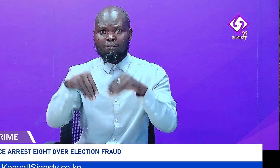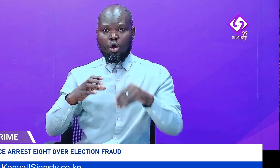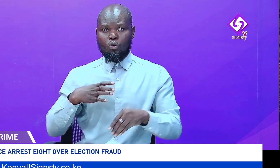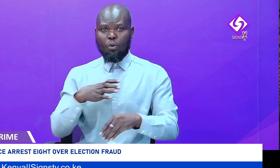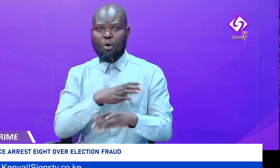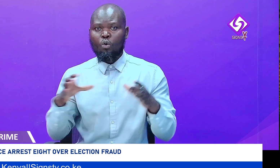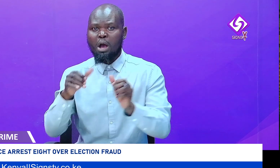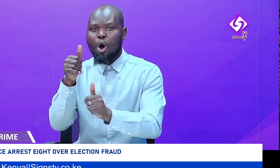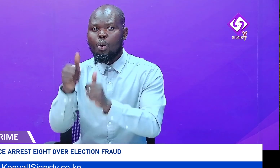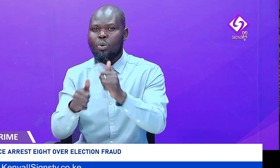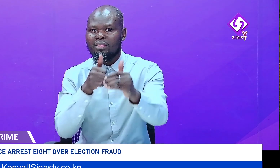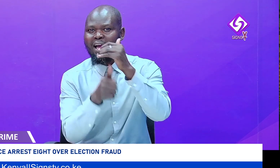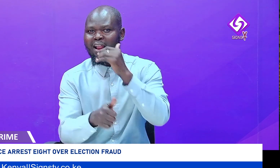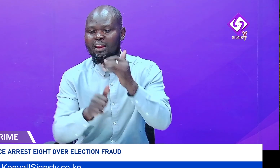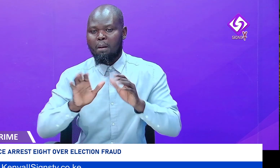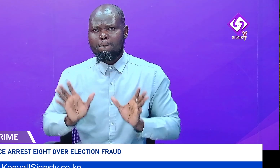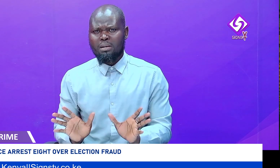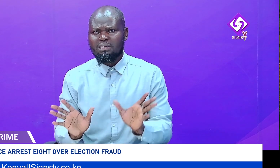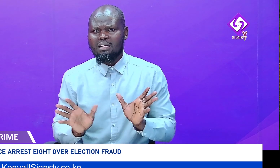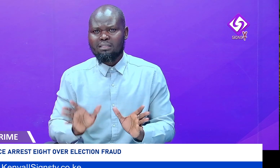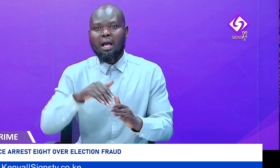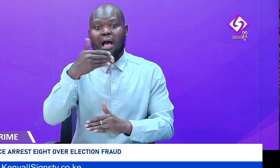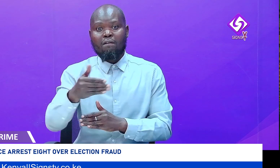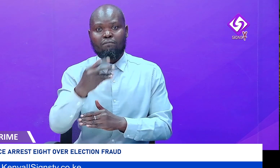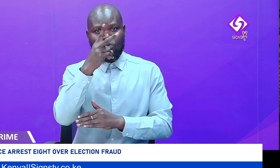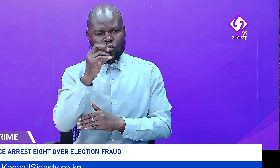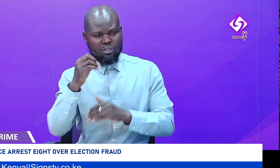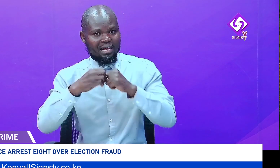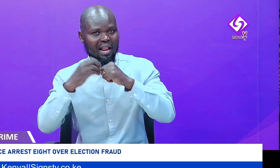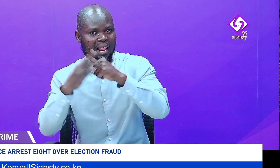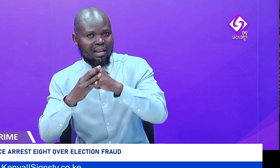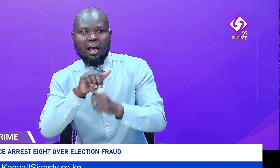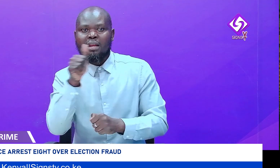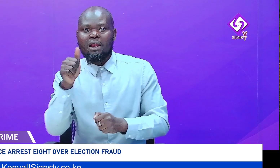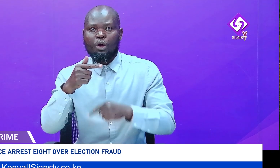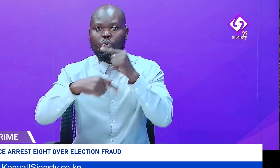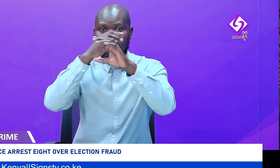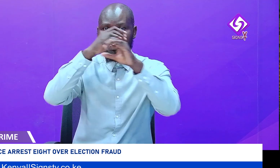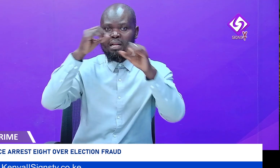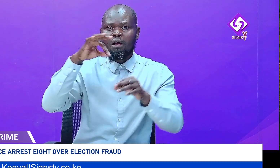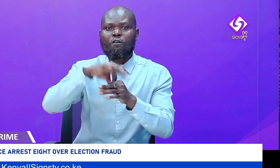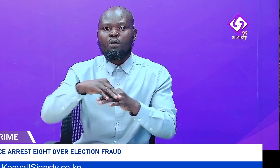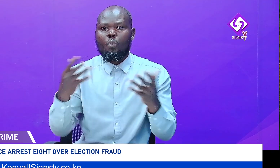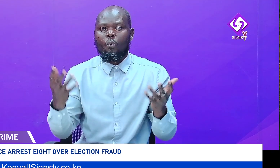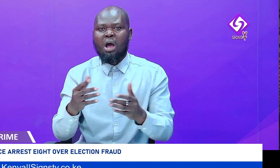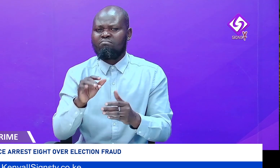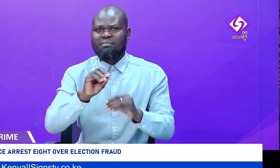clerks, were caught trying to manipulate vote figures. The Electoral Commission, which is under pressure after